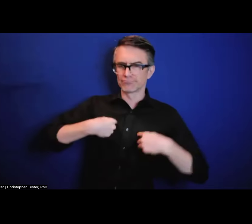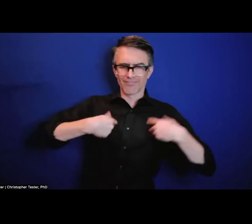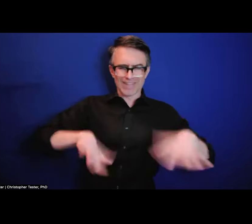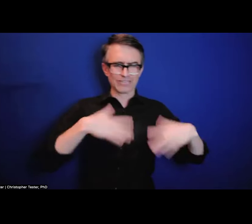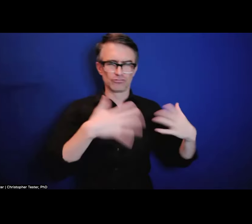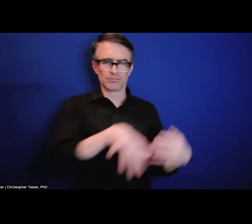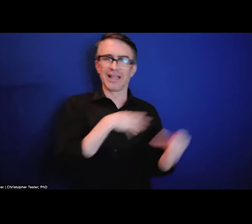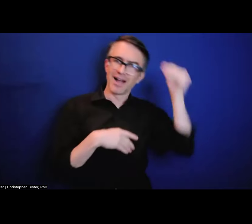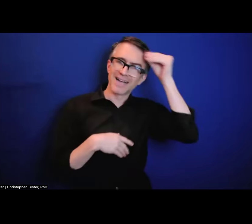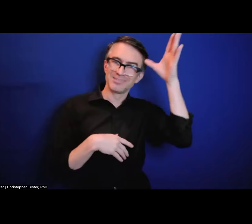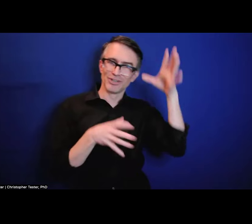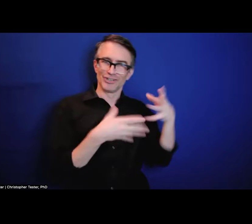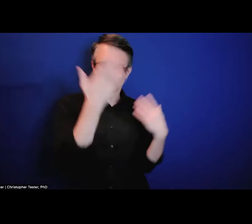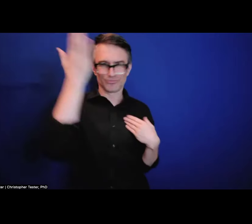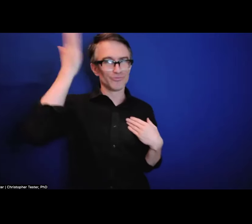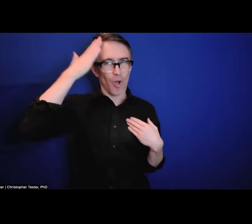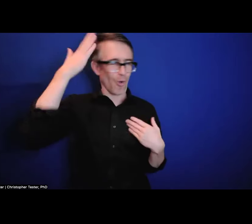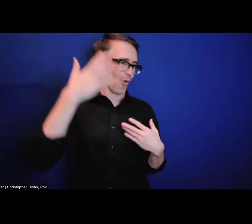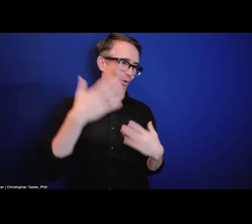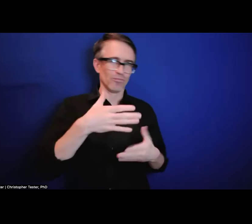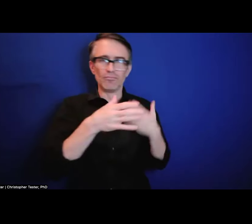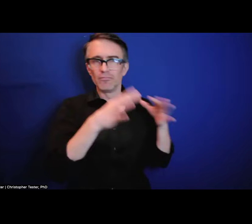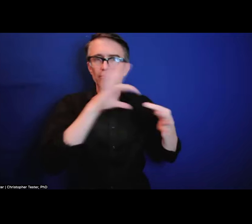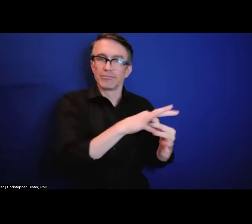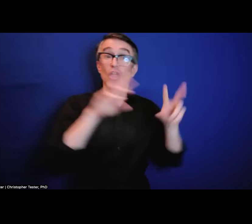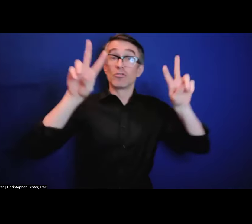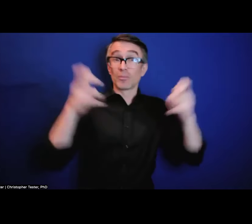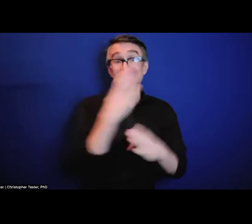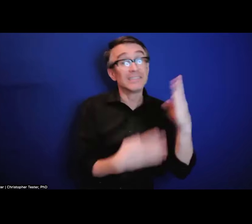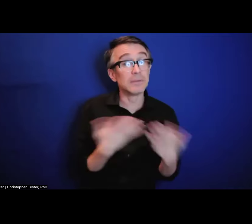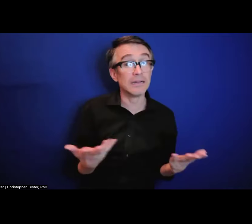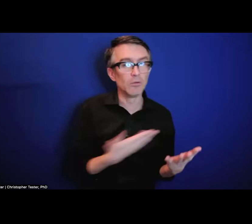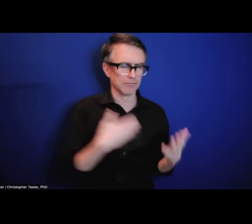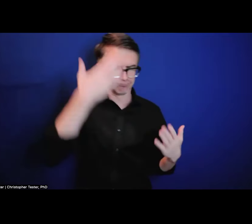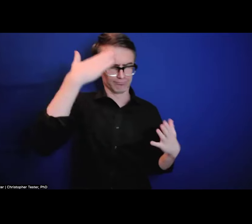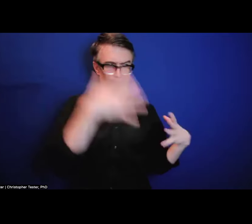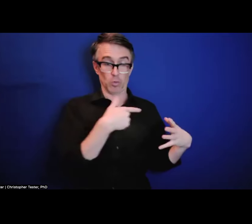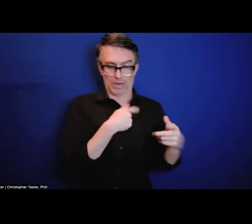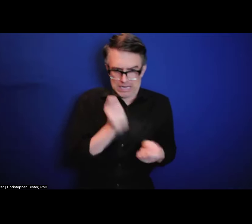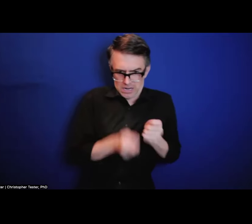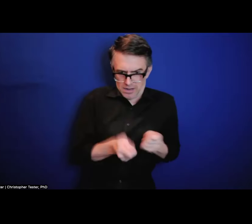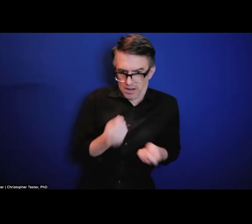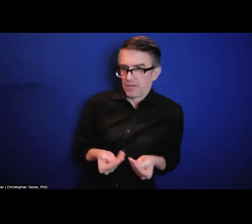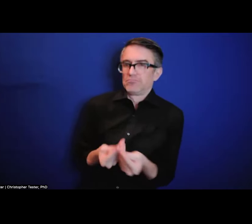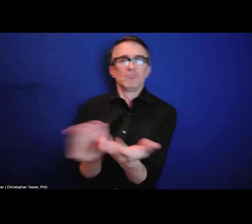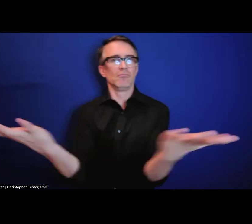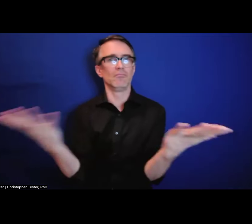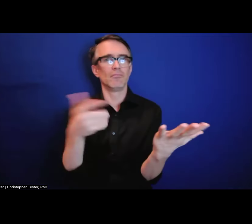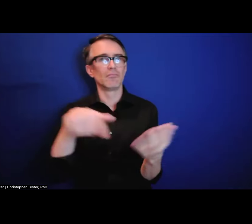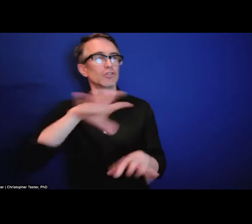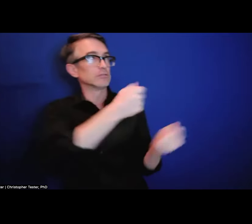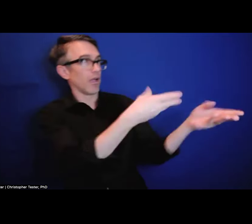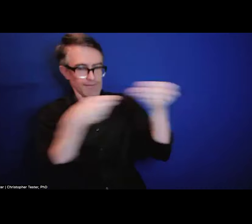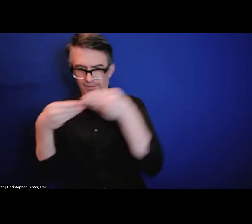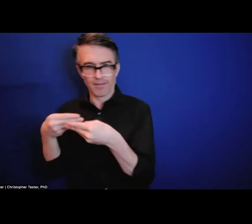as transportation, can provide us with insights to ensuring that programs and policies align with the needs